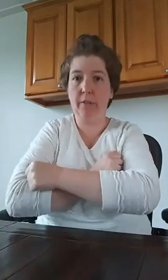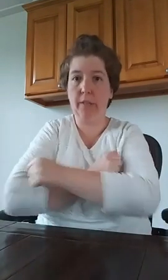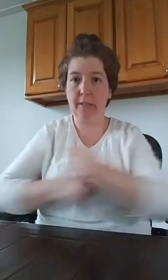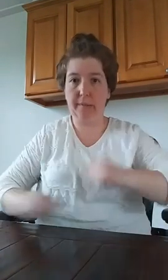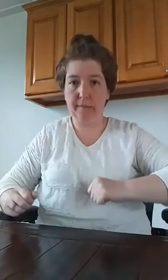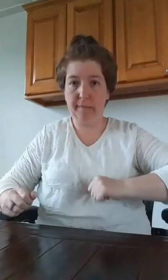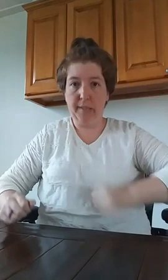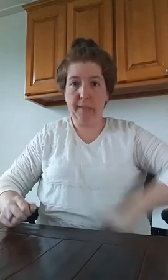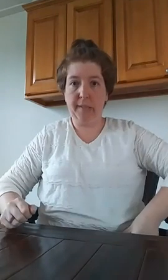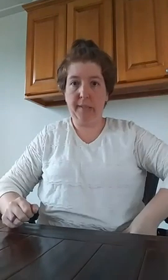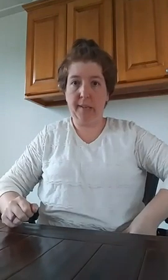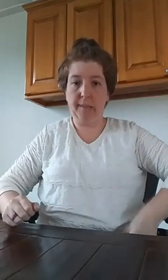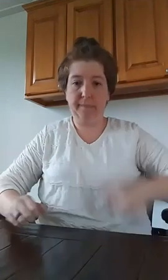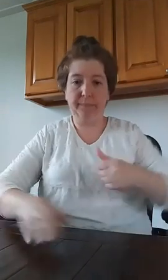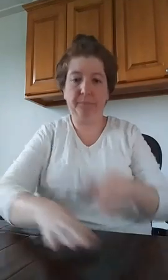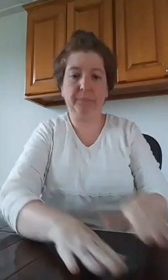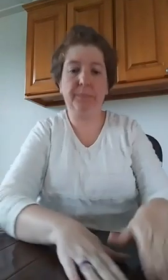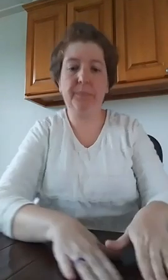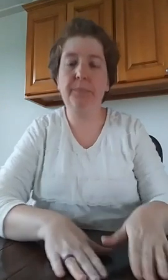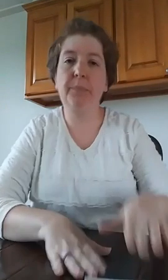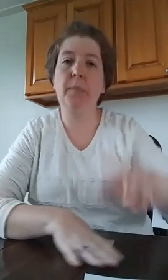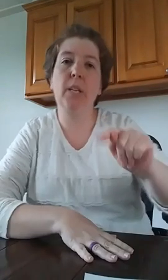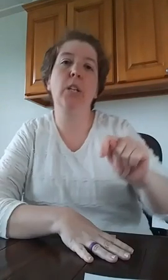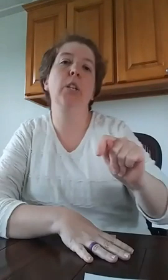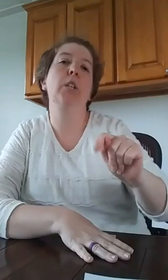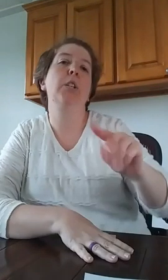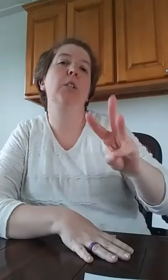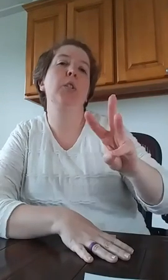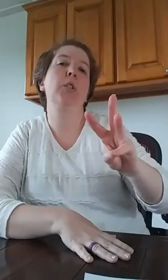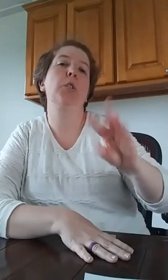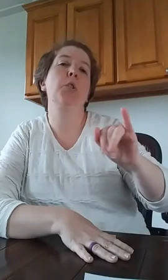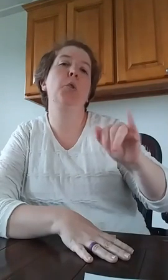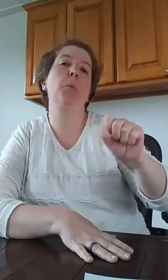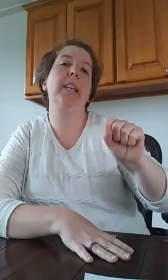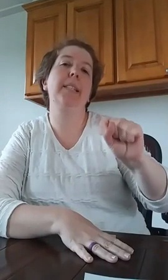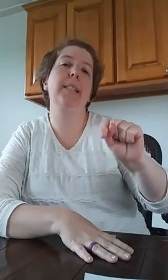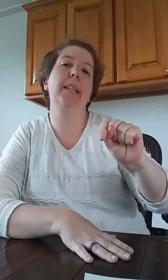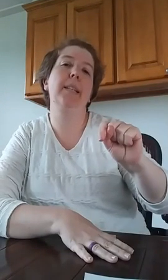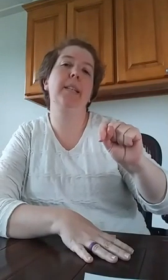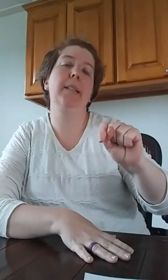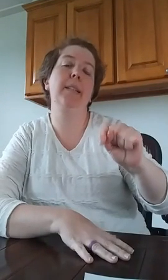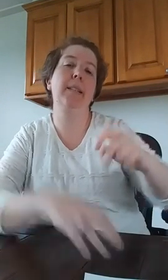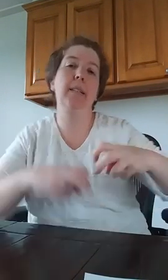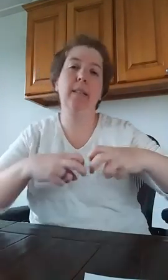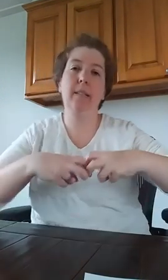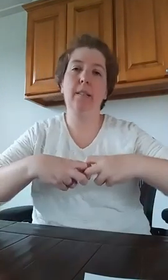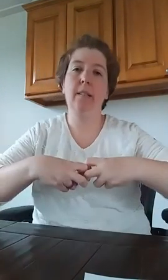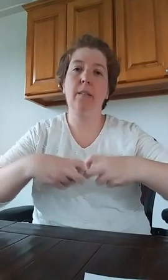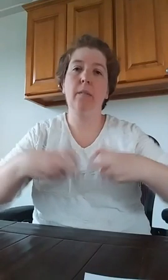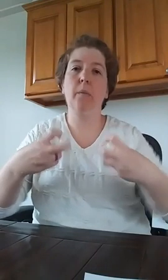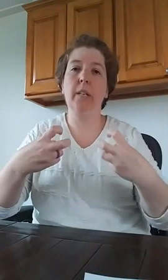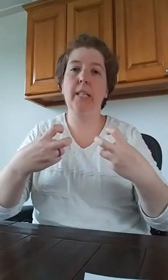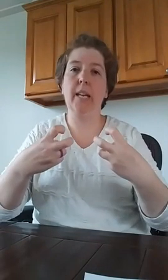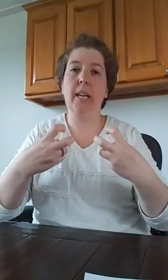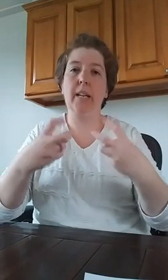it is okay twist we're gonna take